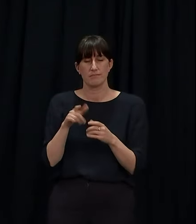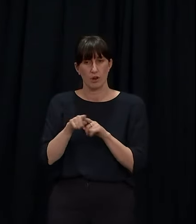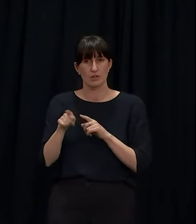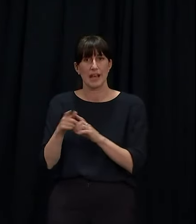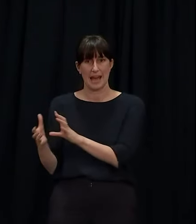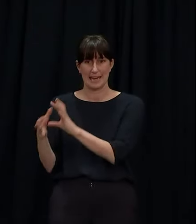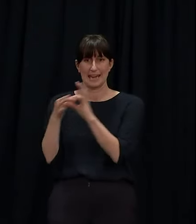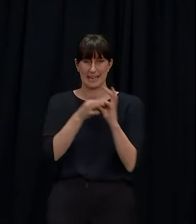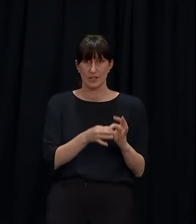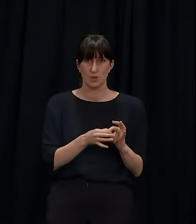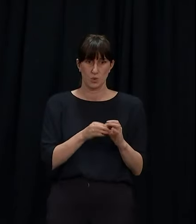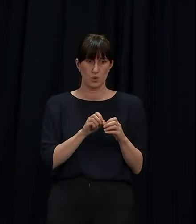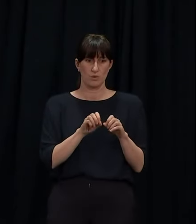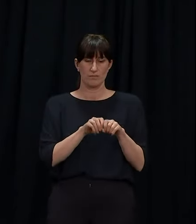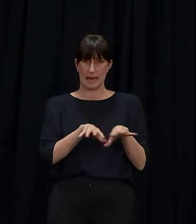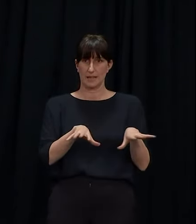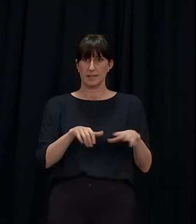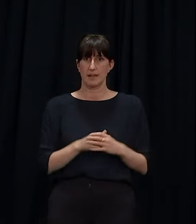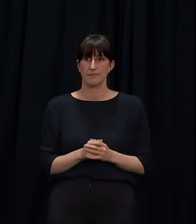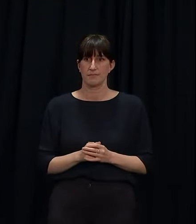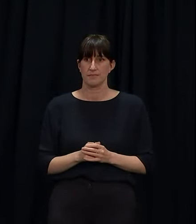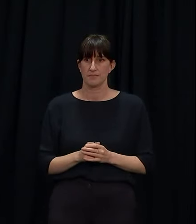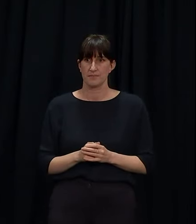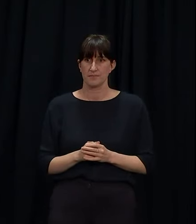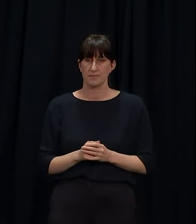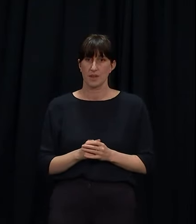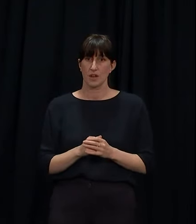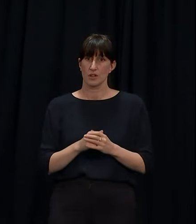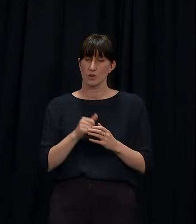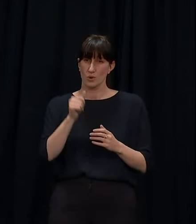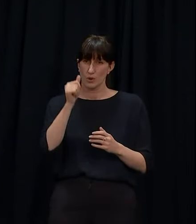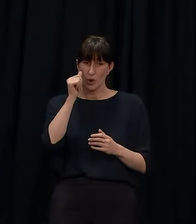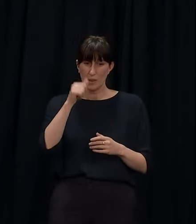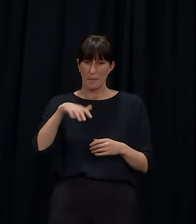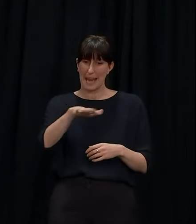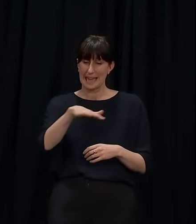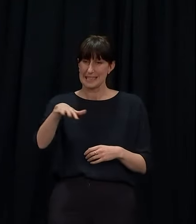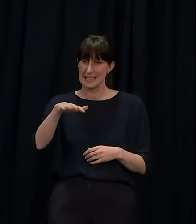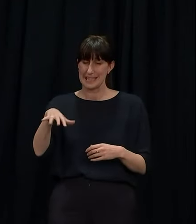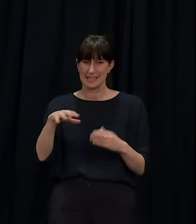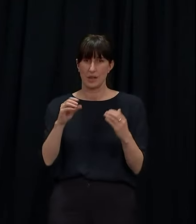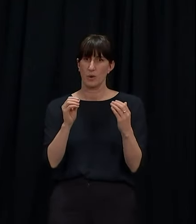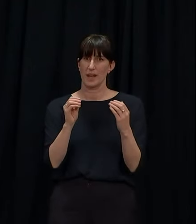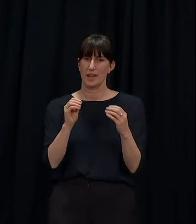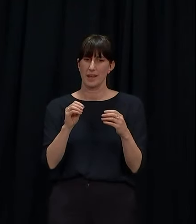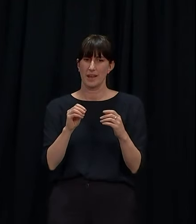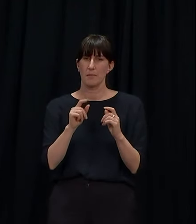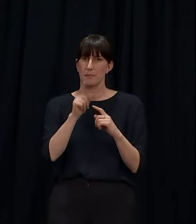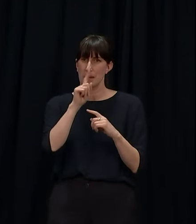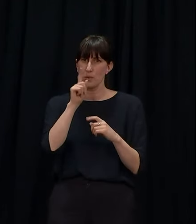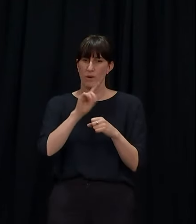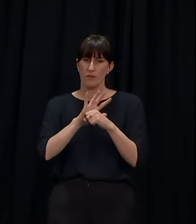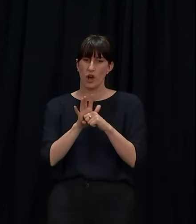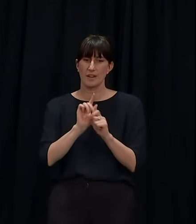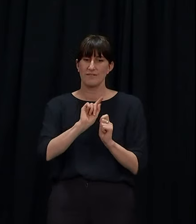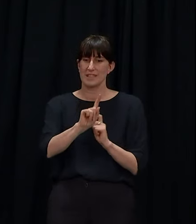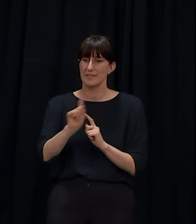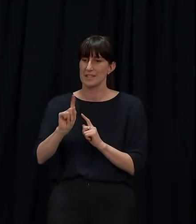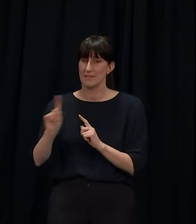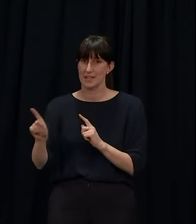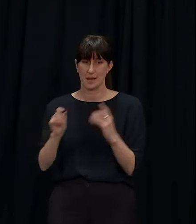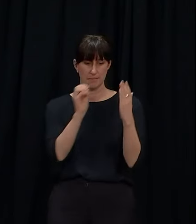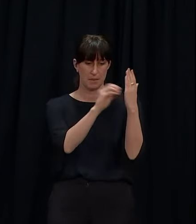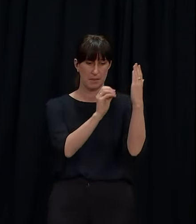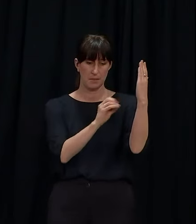the roughly 400-plus locations of interest that are reported on the Ministry of Health website,